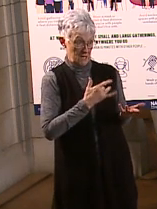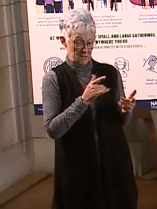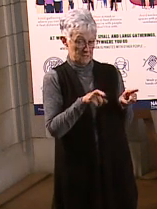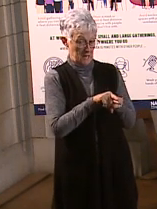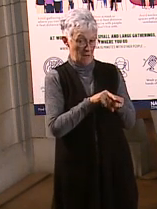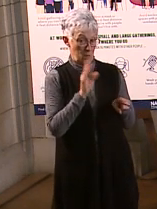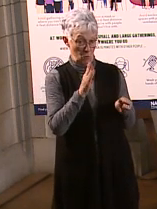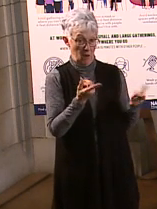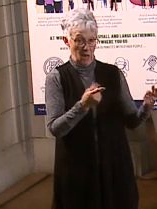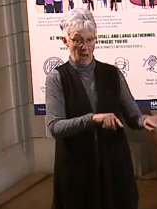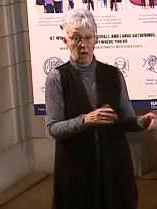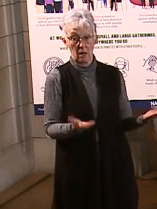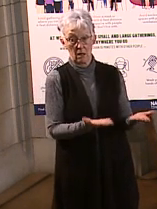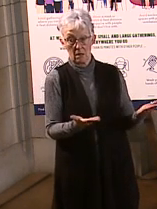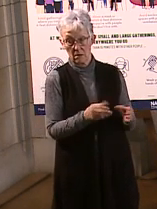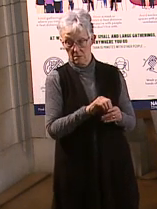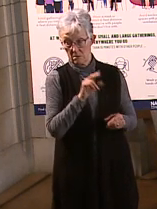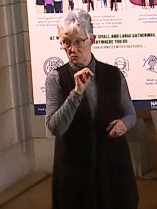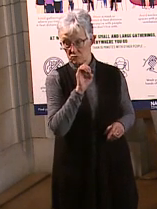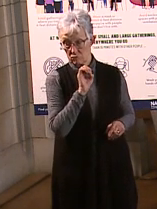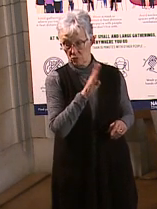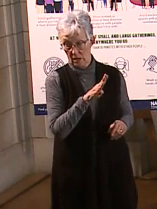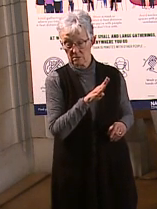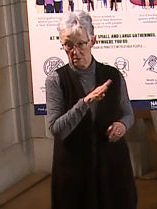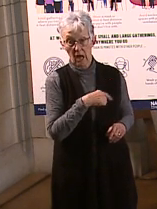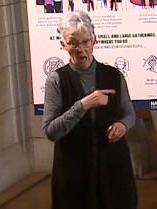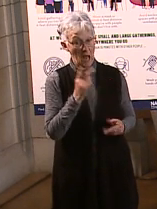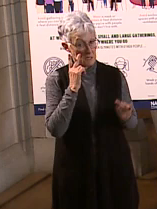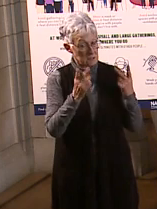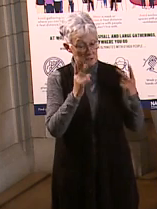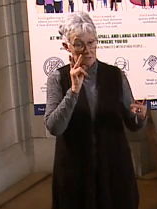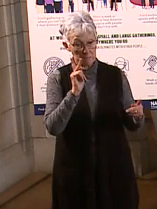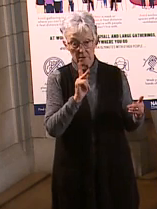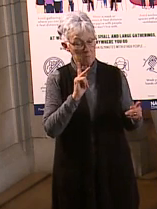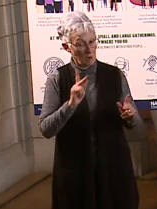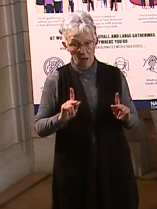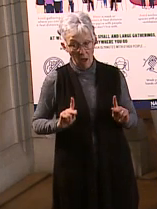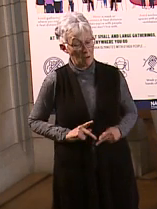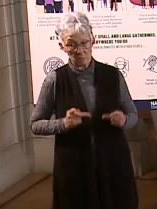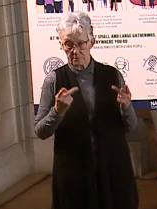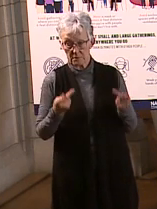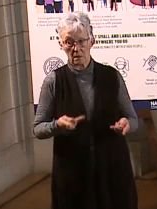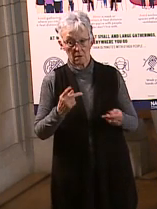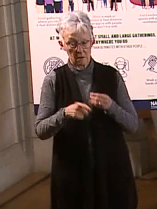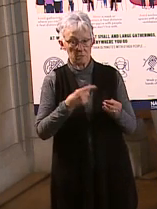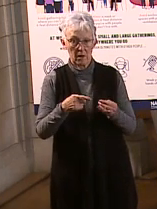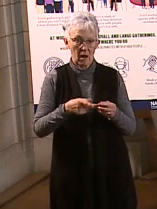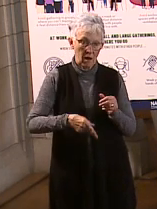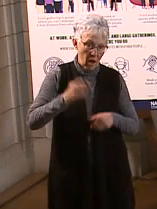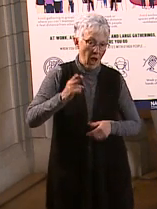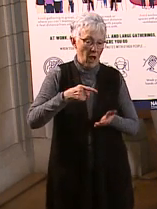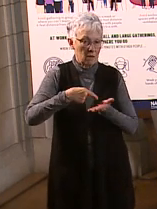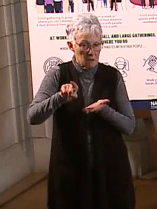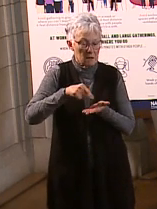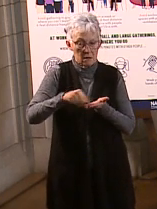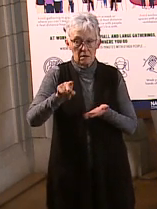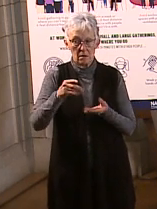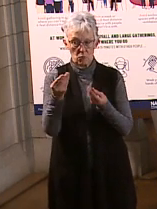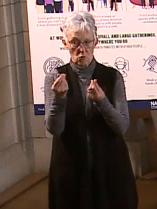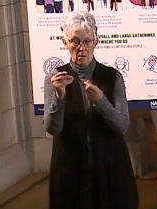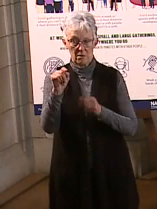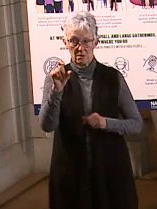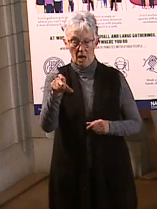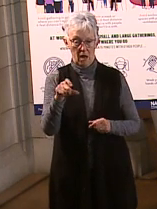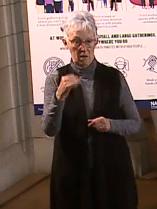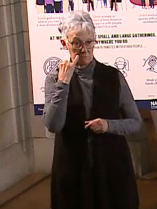as well. Obviously, I didn't live in California, but I see people being really mad about this and taking steps and taking it into their own hands if the legislature doesn't act